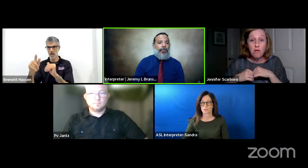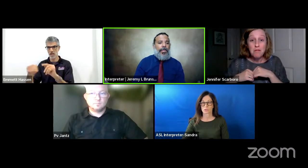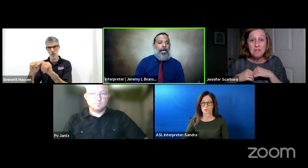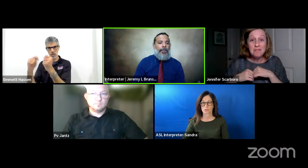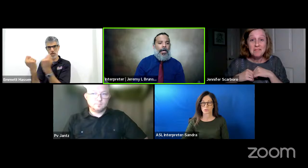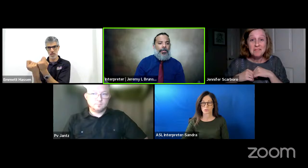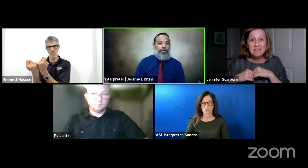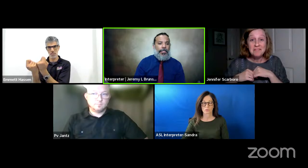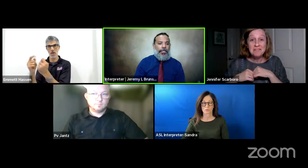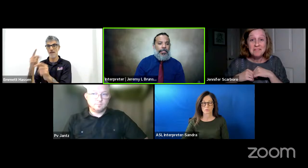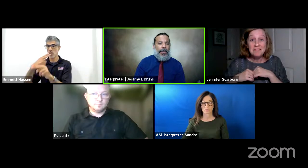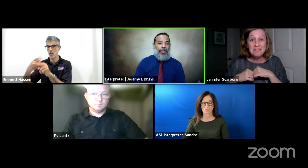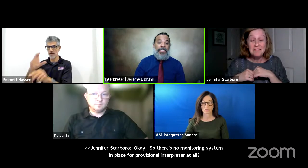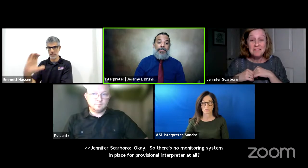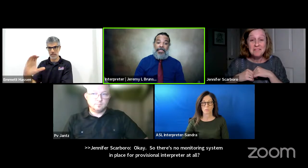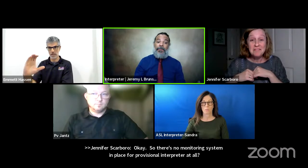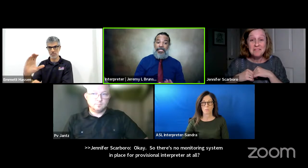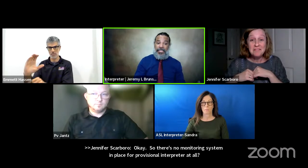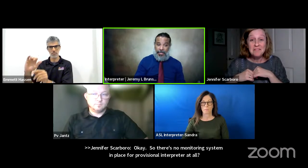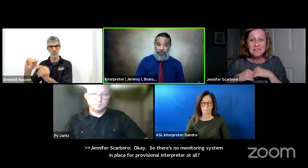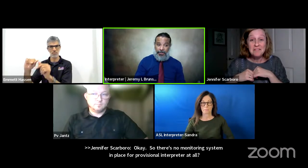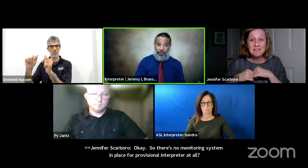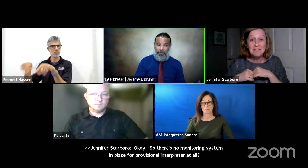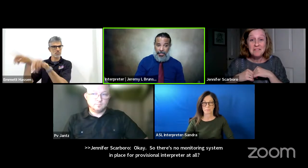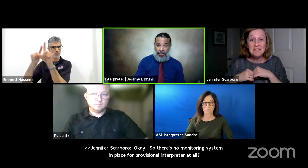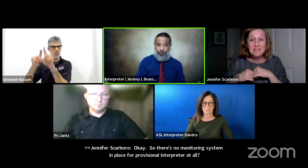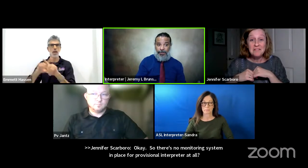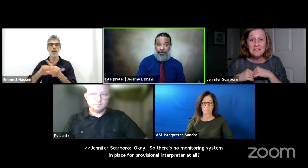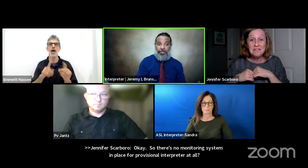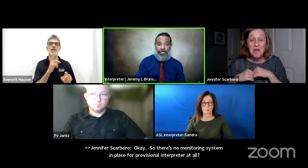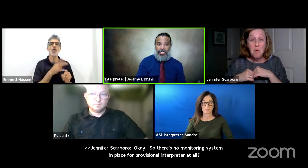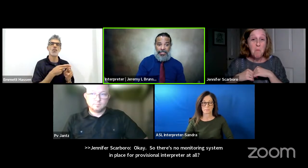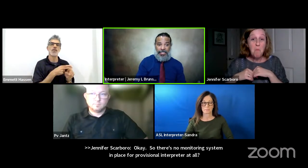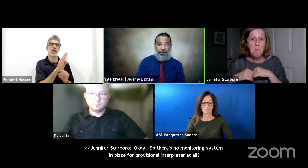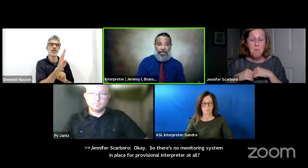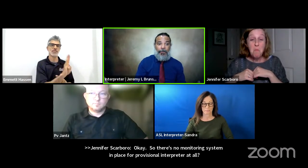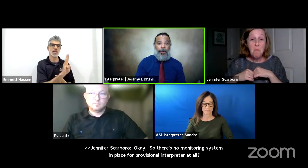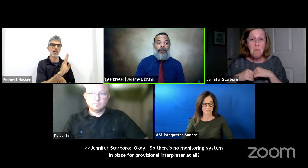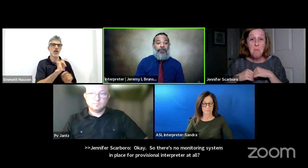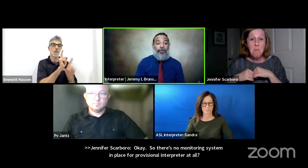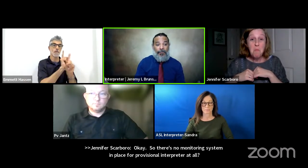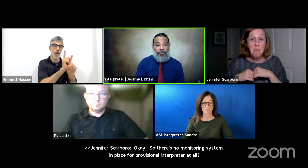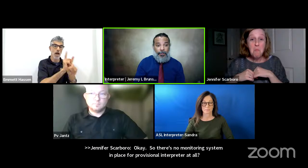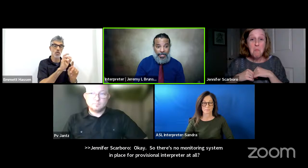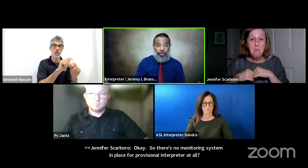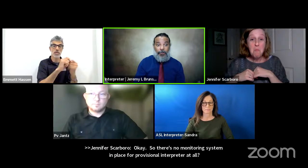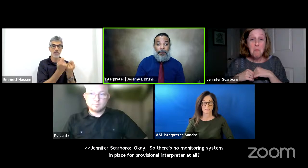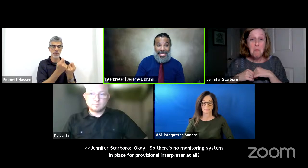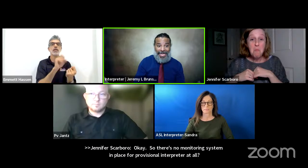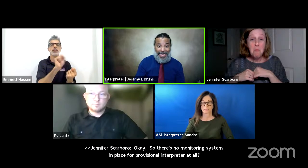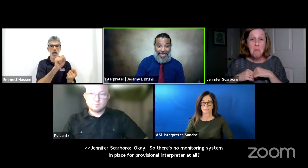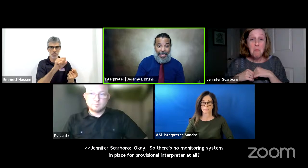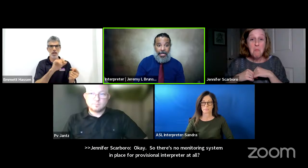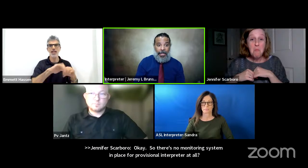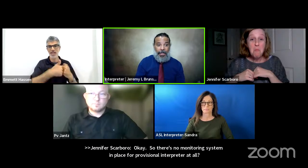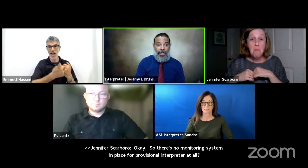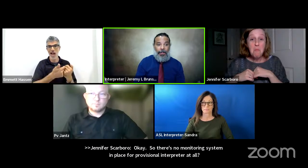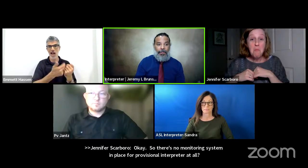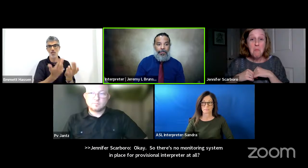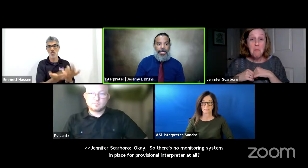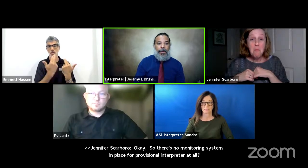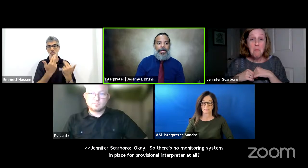So not monitoring, we expect them to be teamed, and the provisional C has to be teamed, but for provisional B,